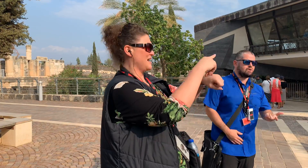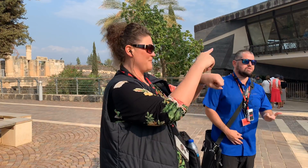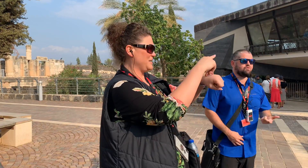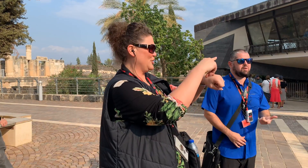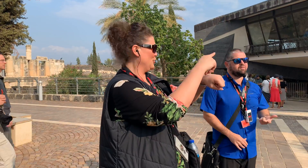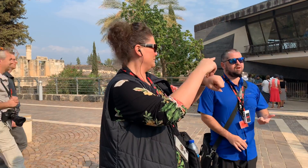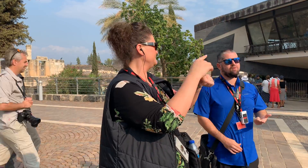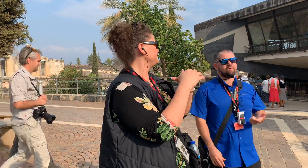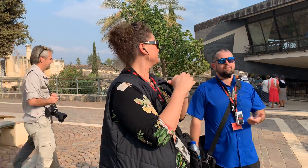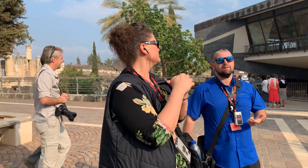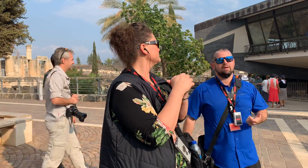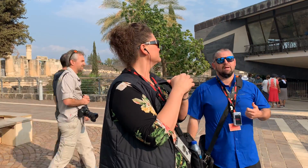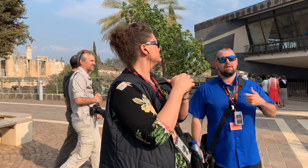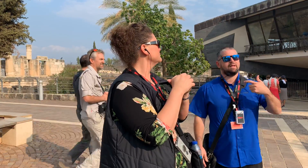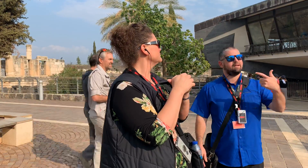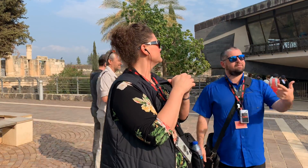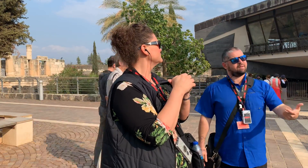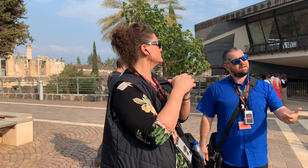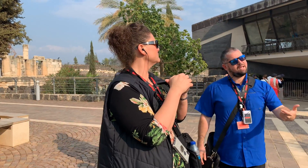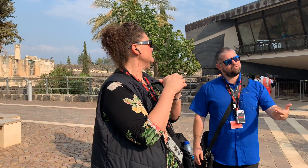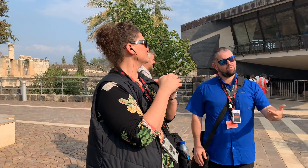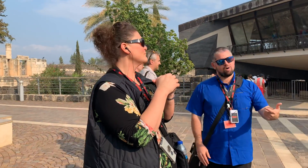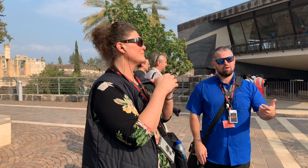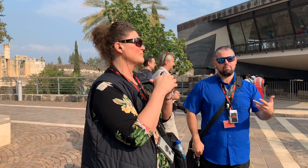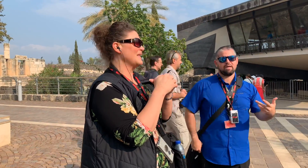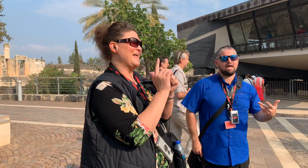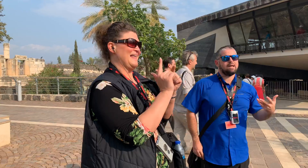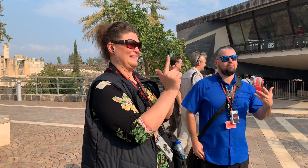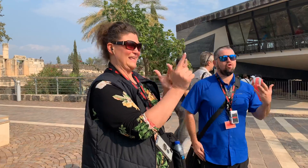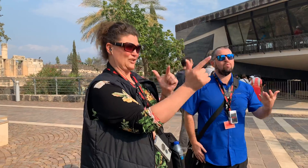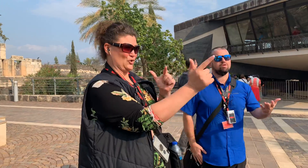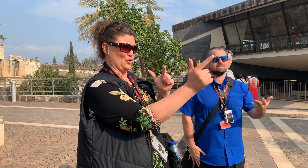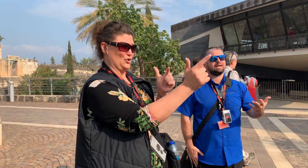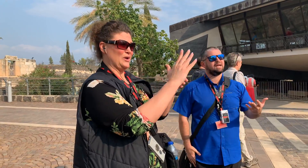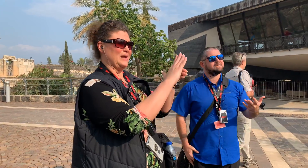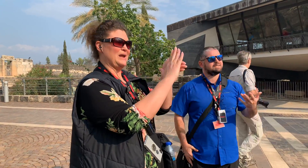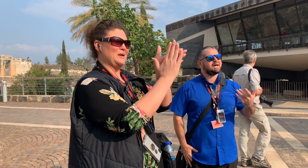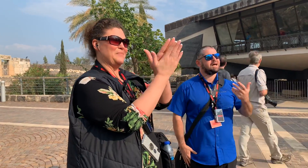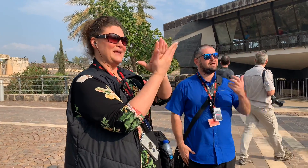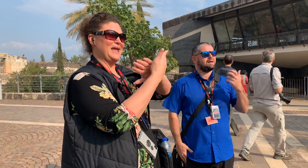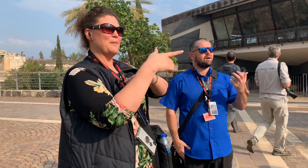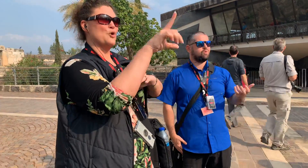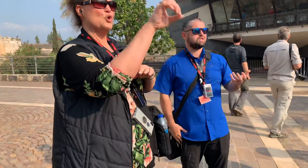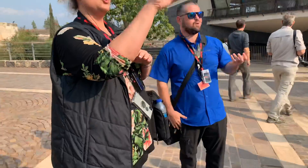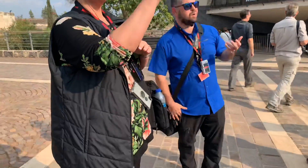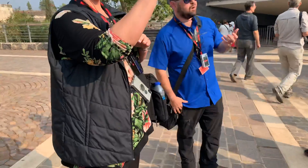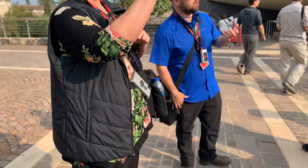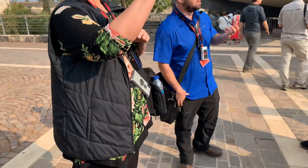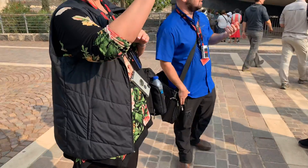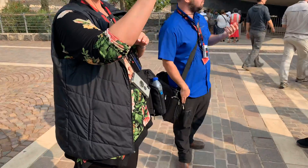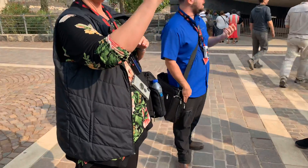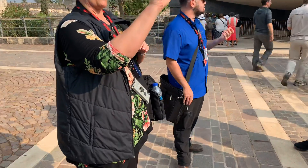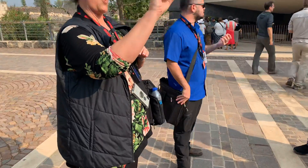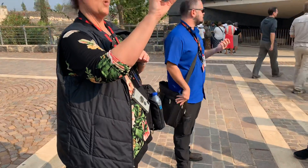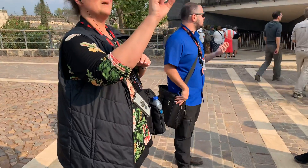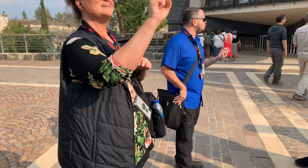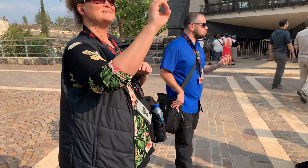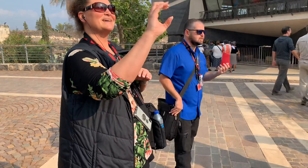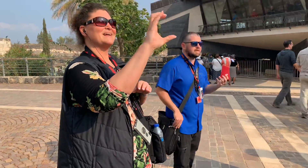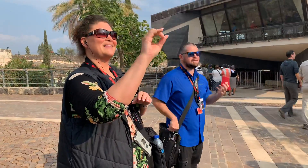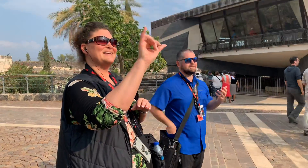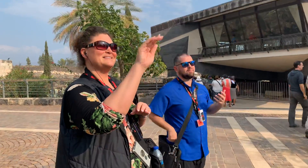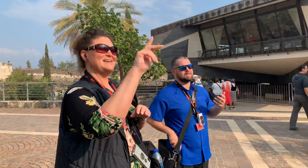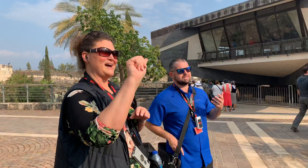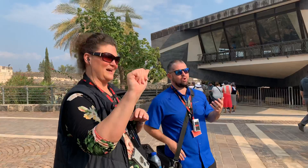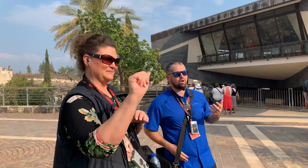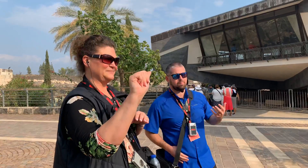Okay, the house of Peter that later on became Domus Ecclesia. We spoke about it in the past.